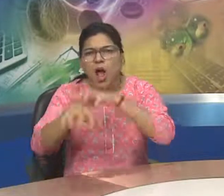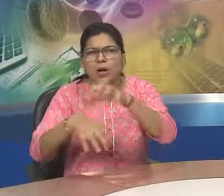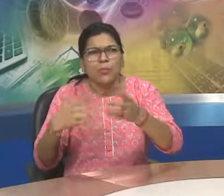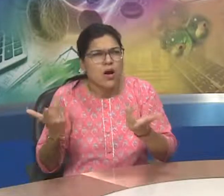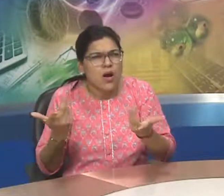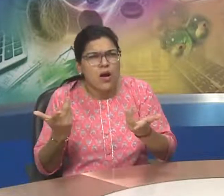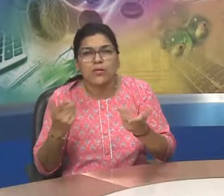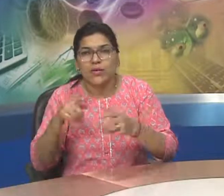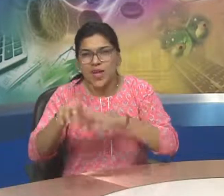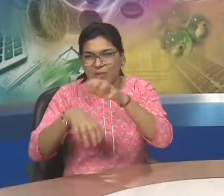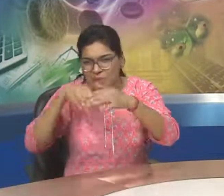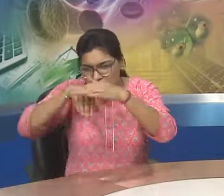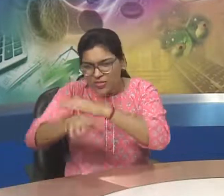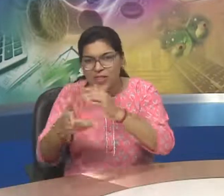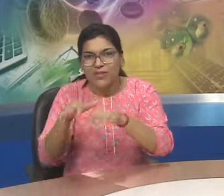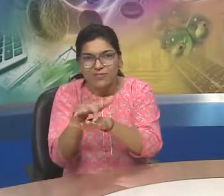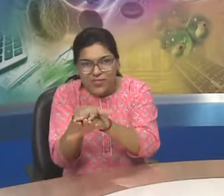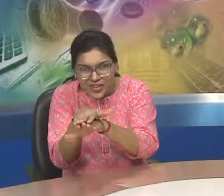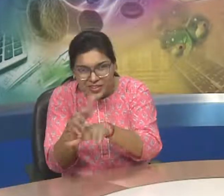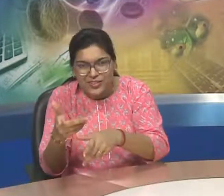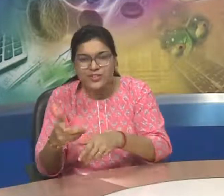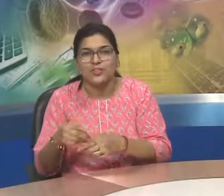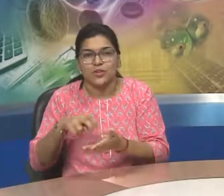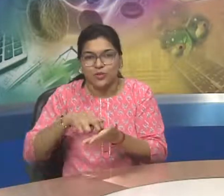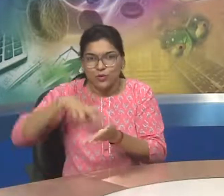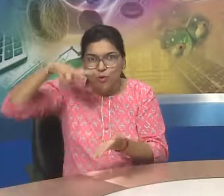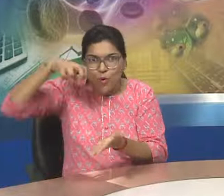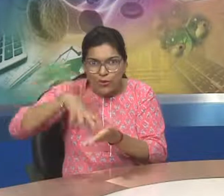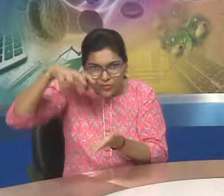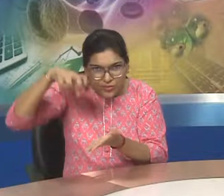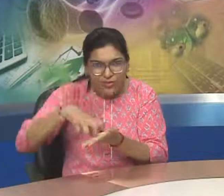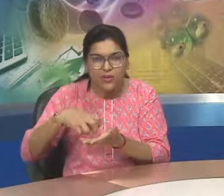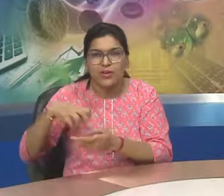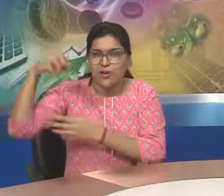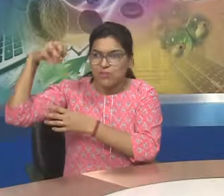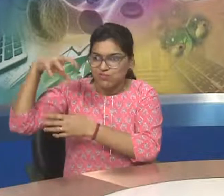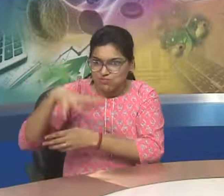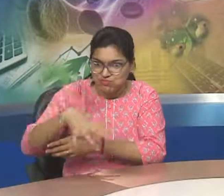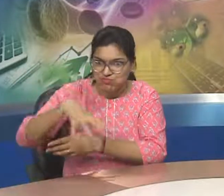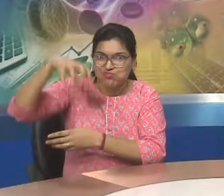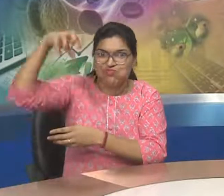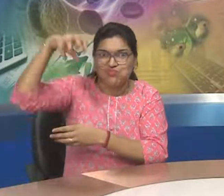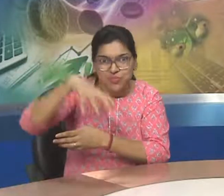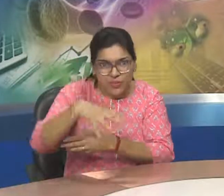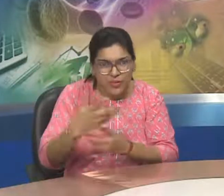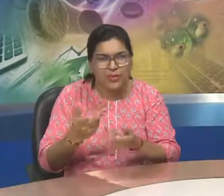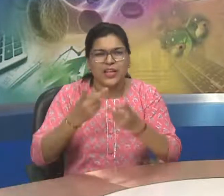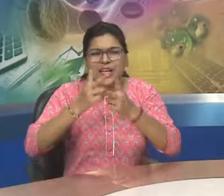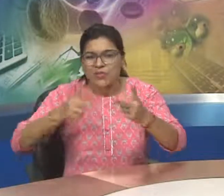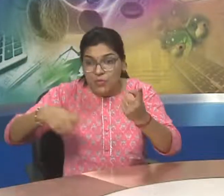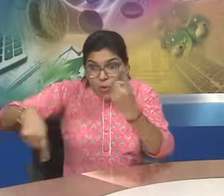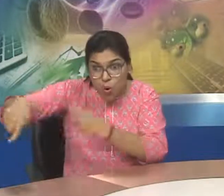and animals which lives in water.